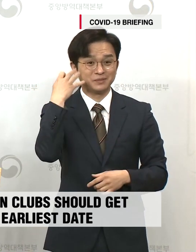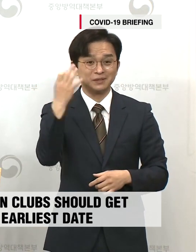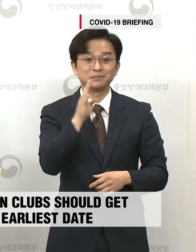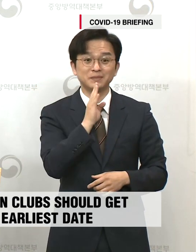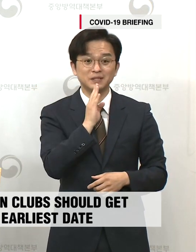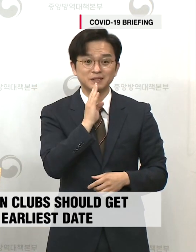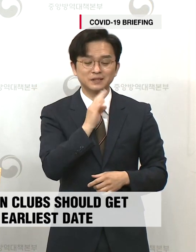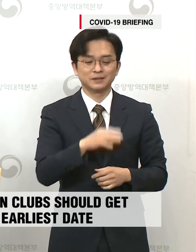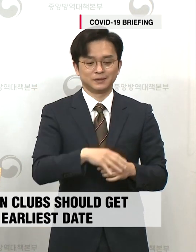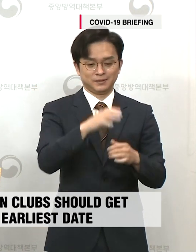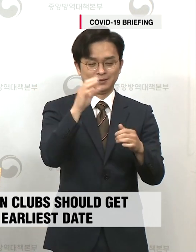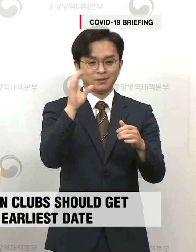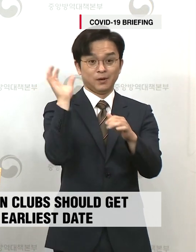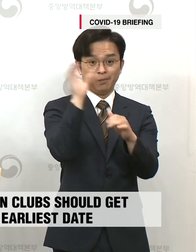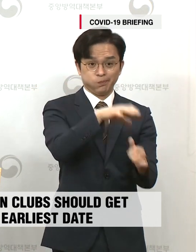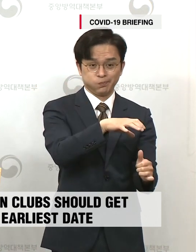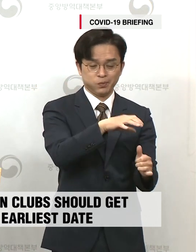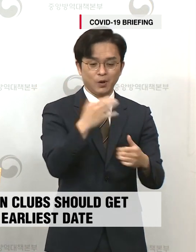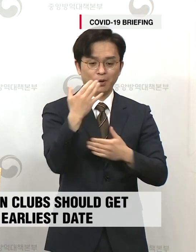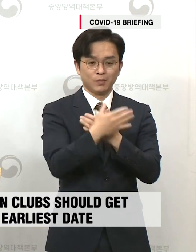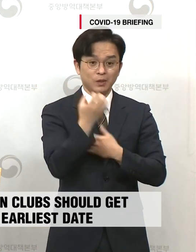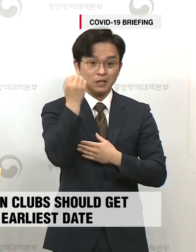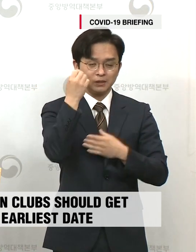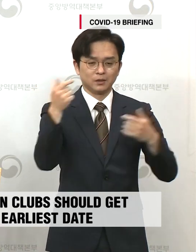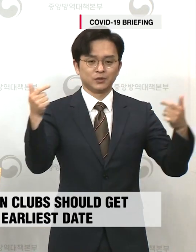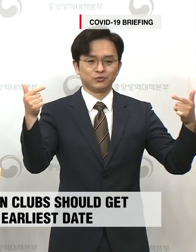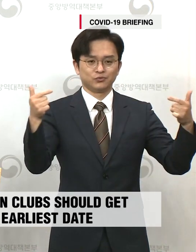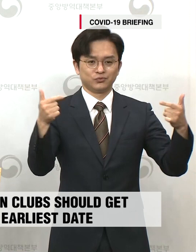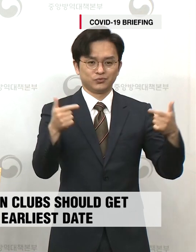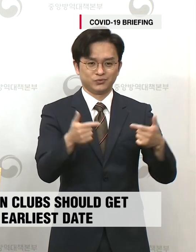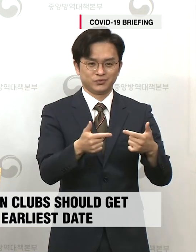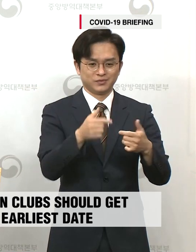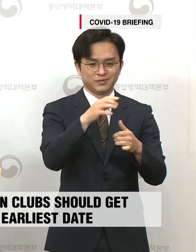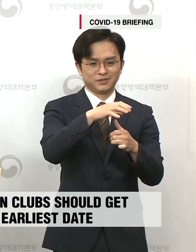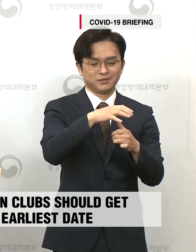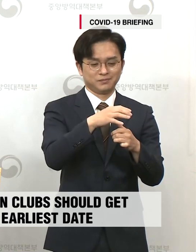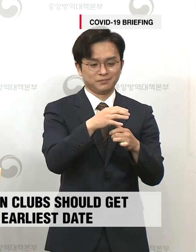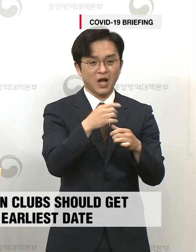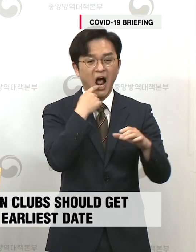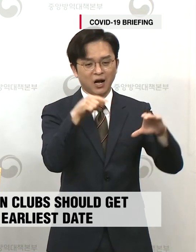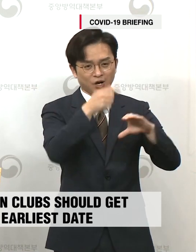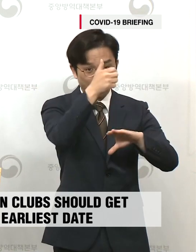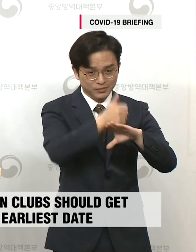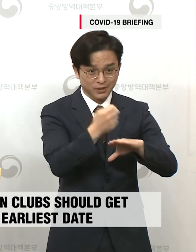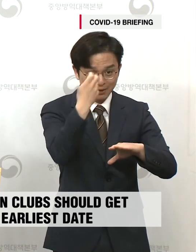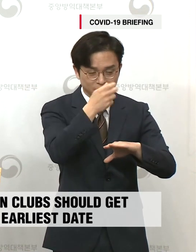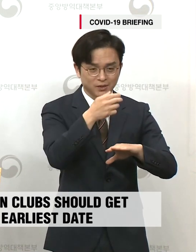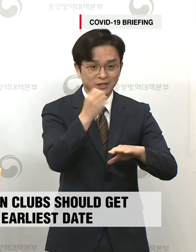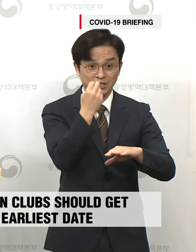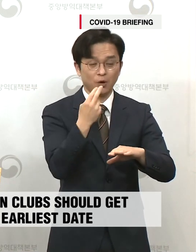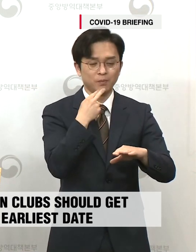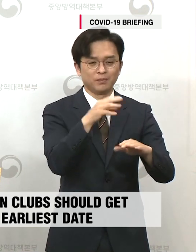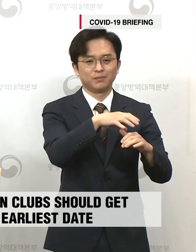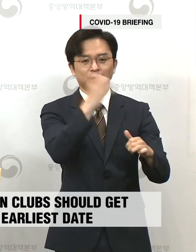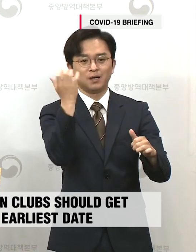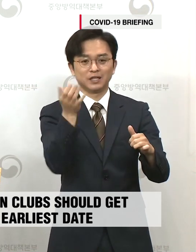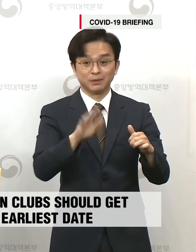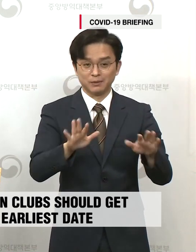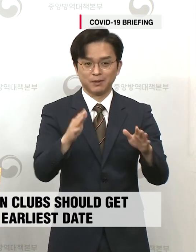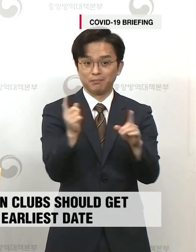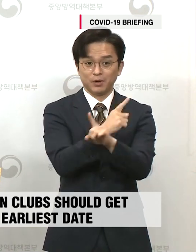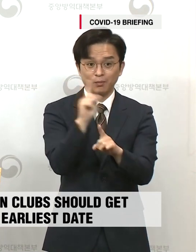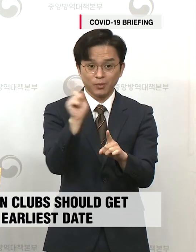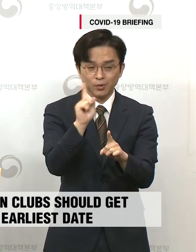screening testings. And in before, we only had the symptoms, we only had